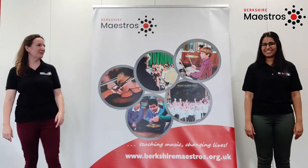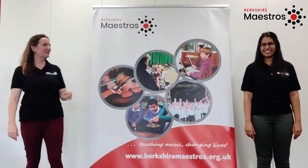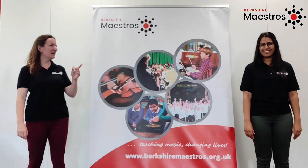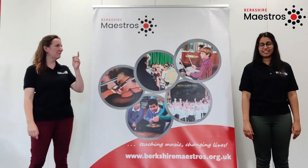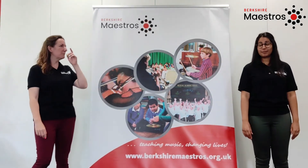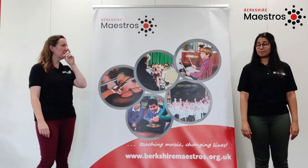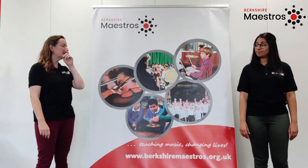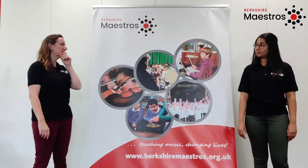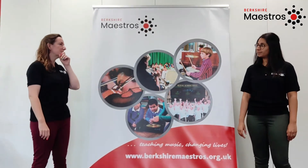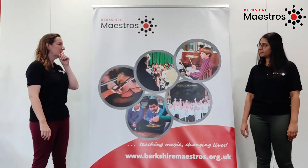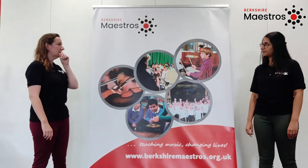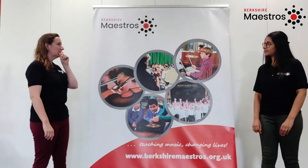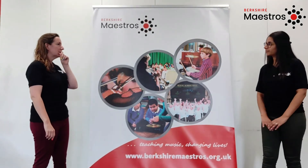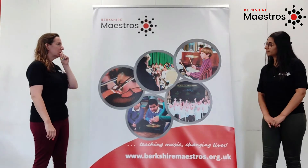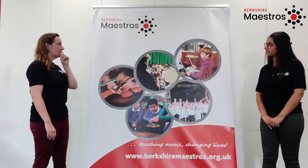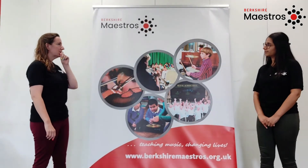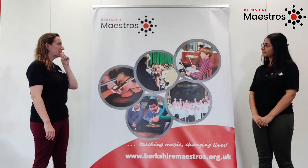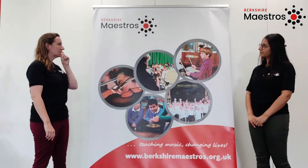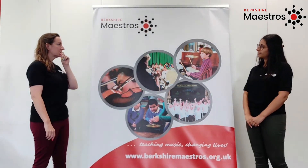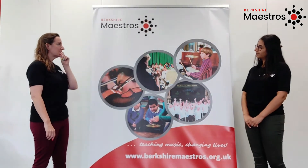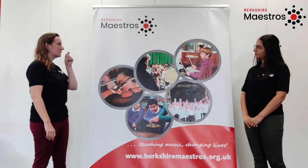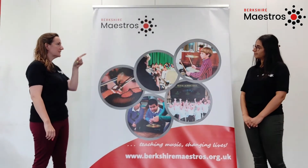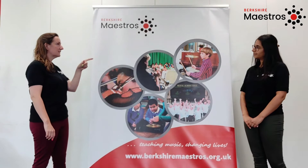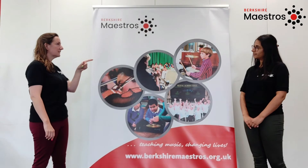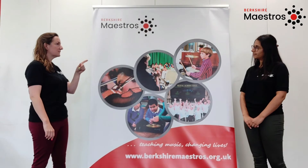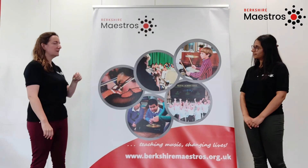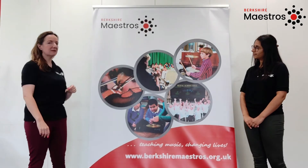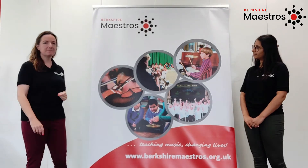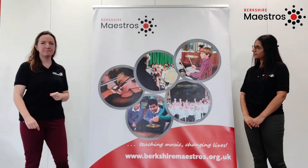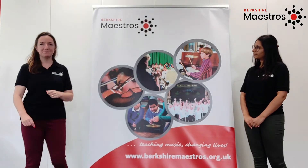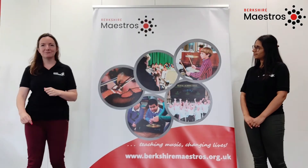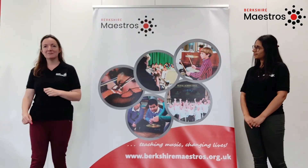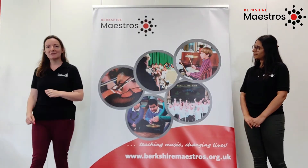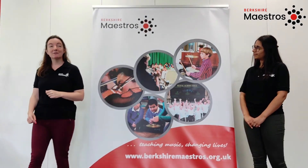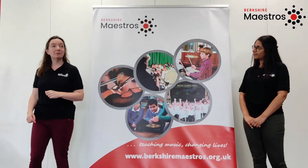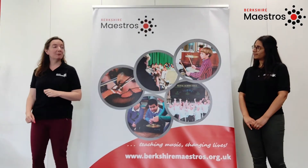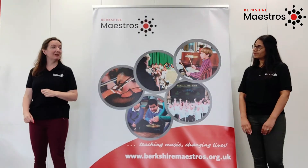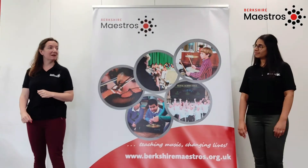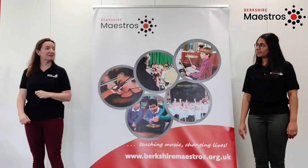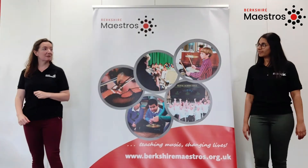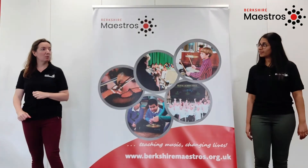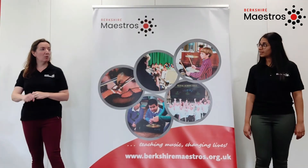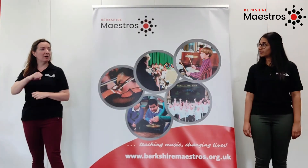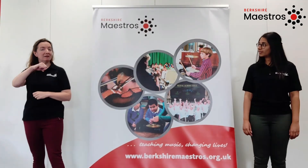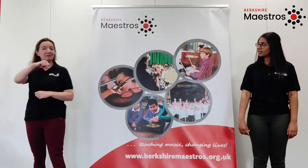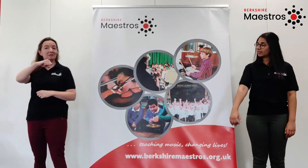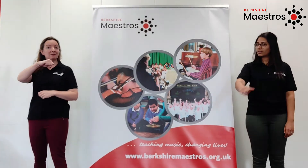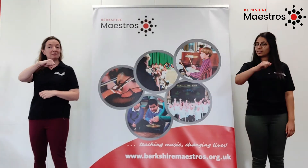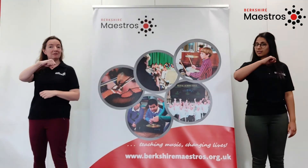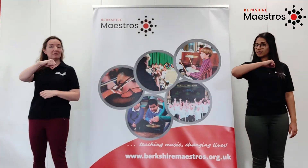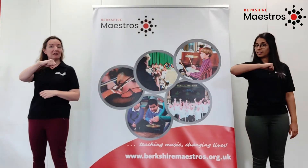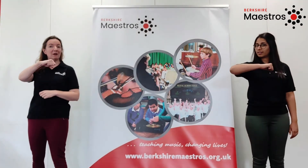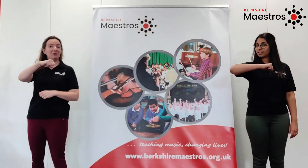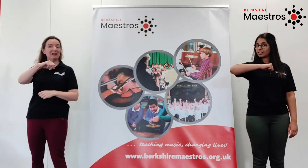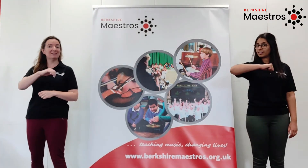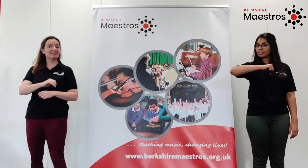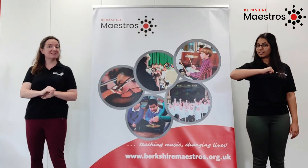goodness, that reminds me of an exercise we did last week where we had one and we had